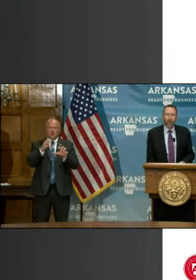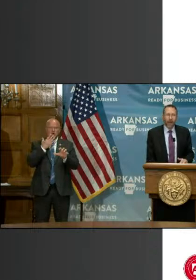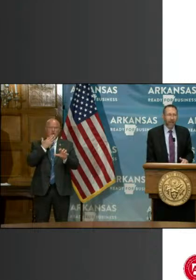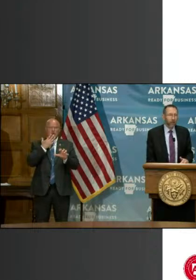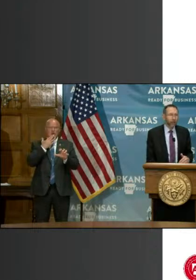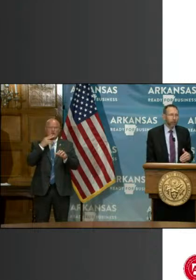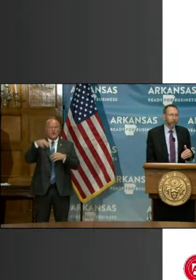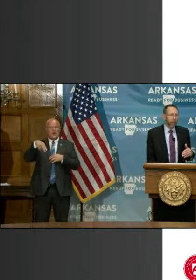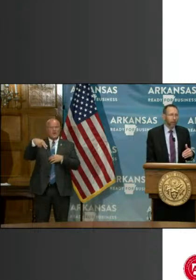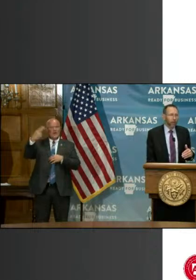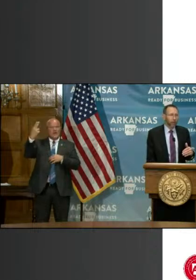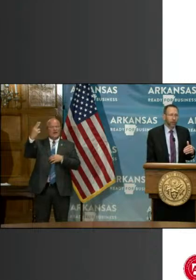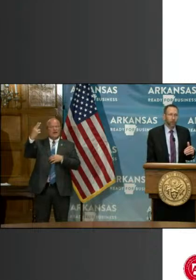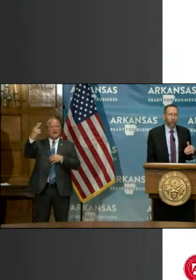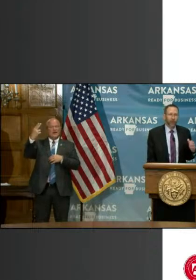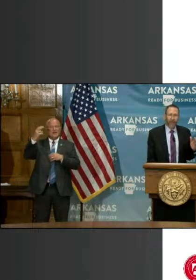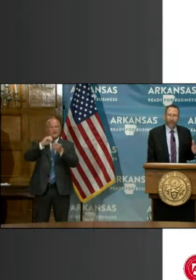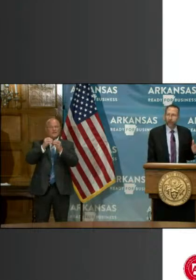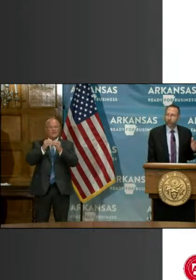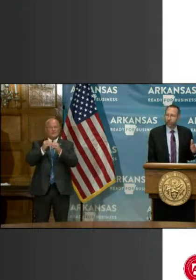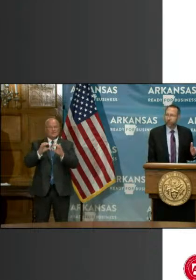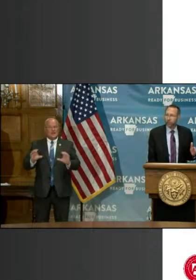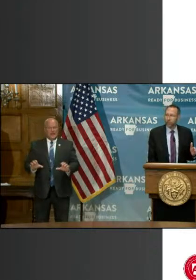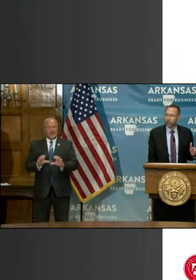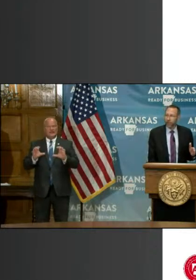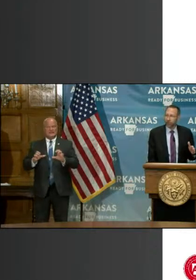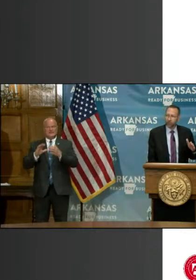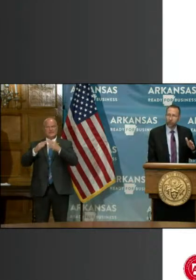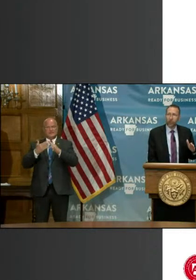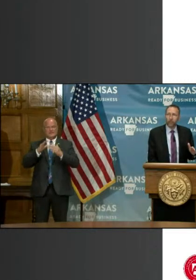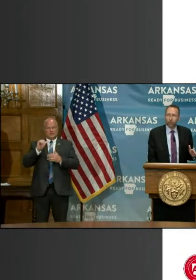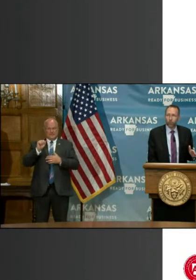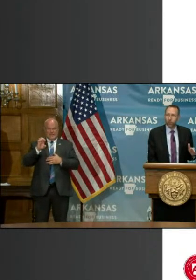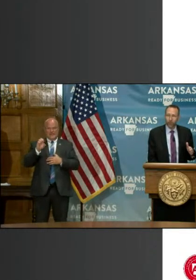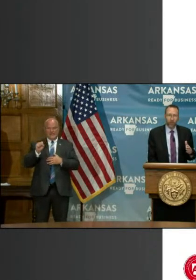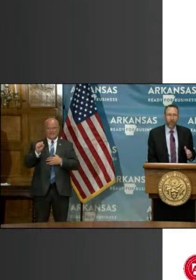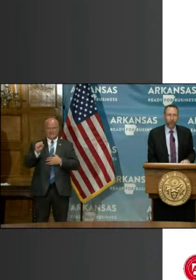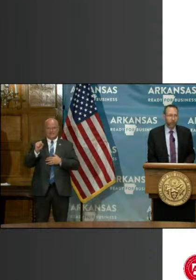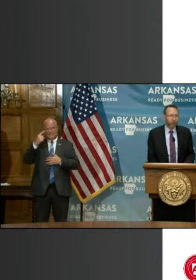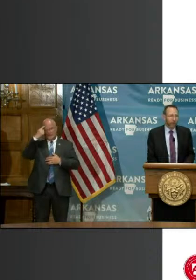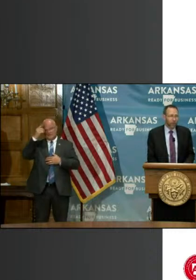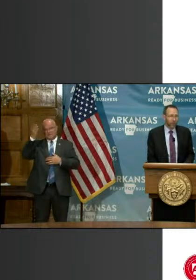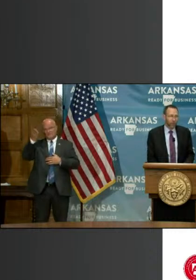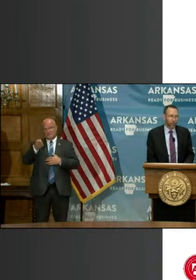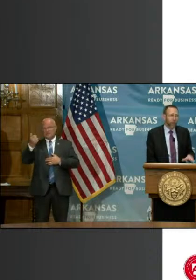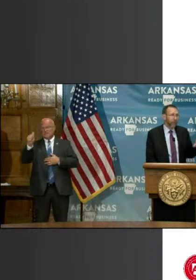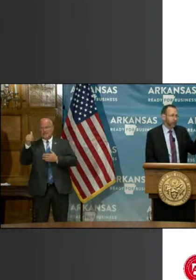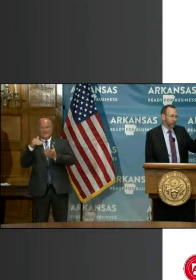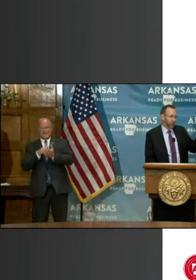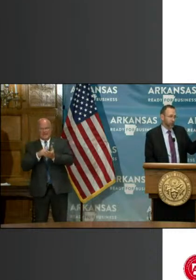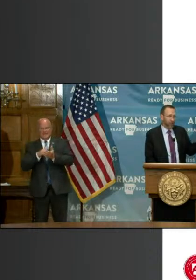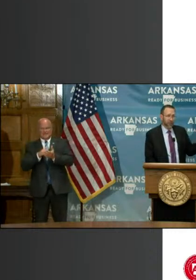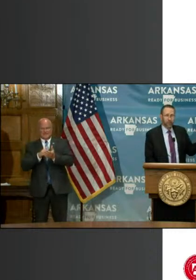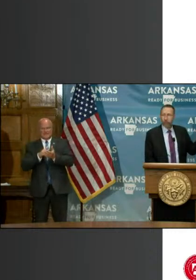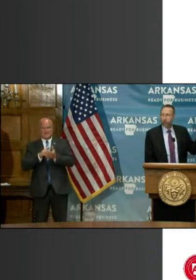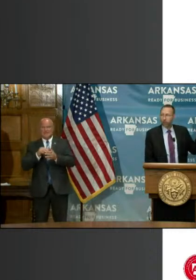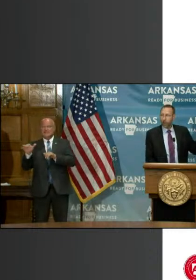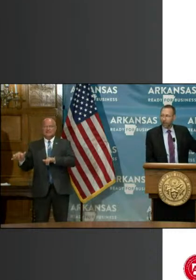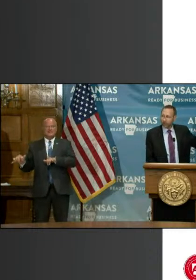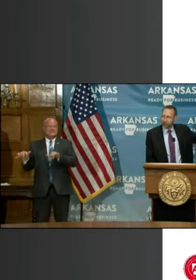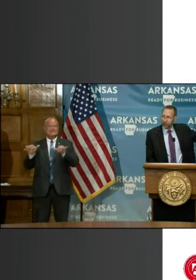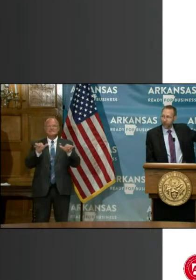color, the higher number of active community cases per 10,000 population. It's the